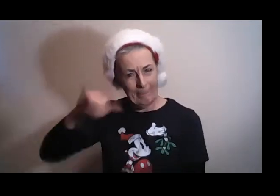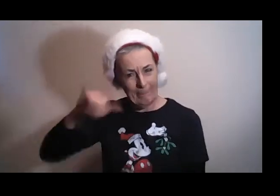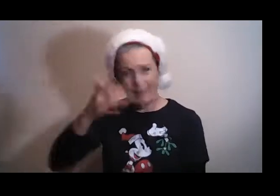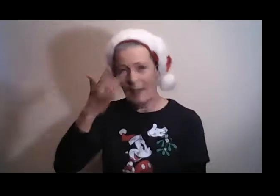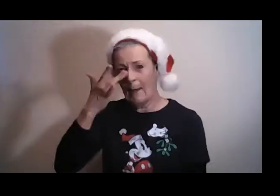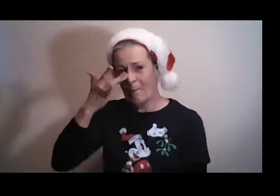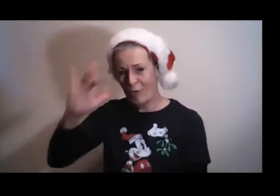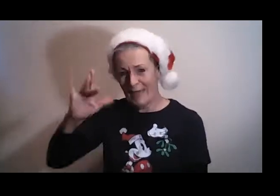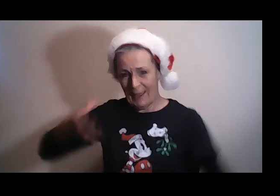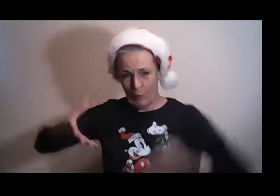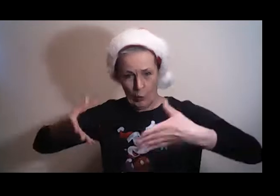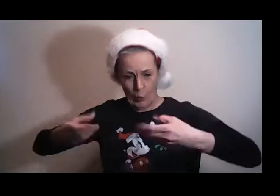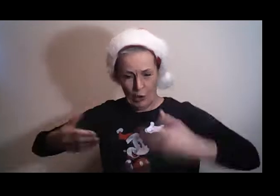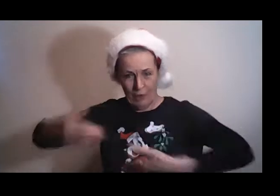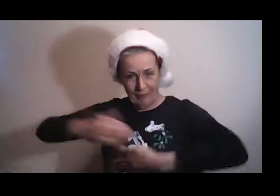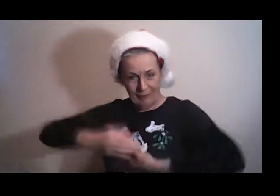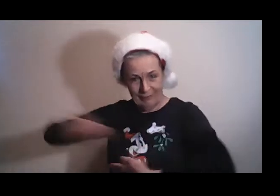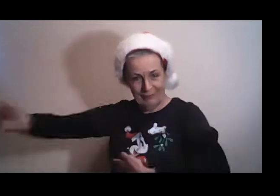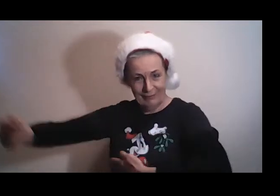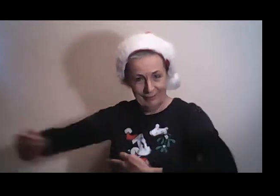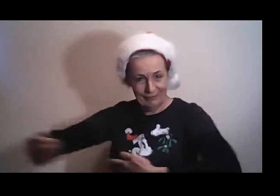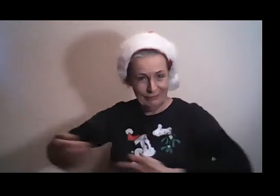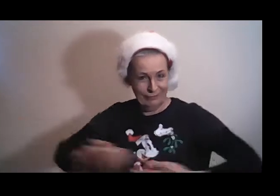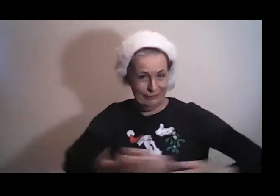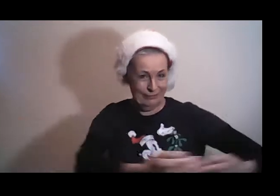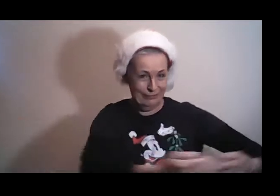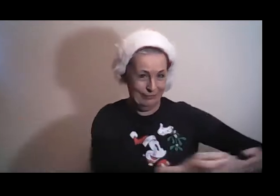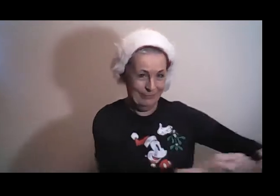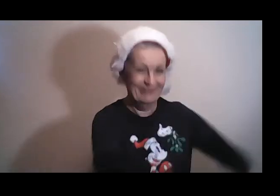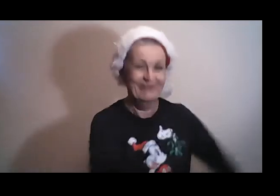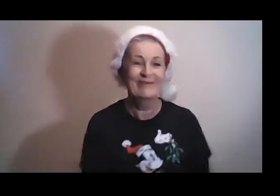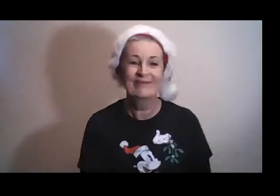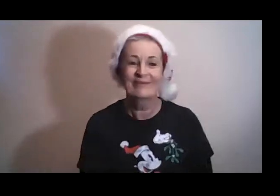And you feel it more in your waist because sitting down